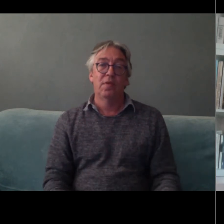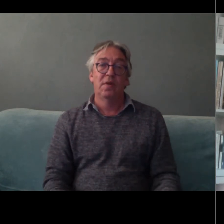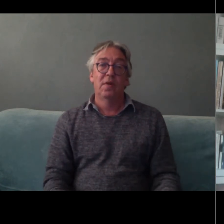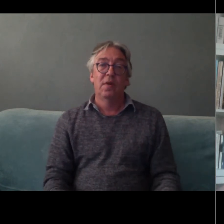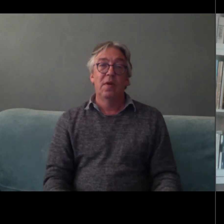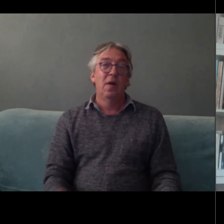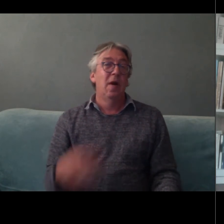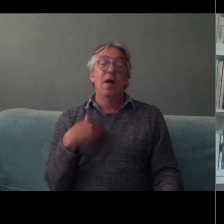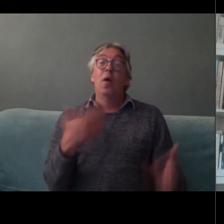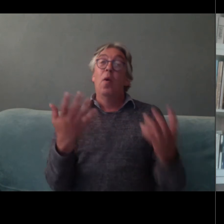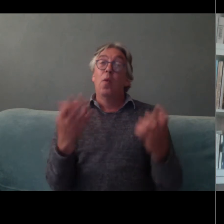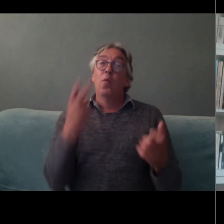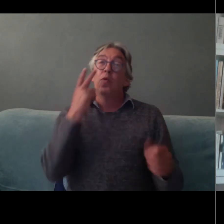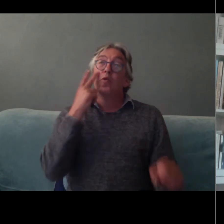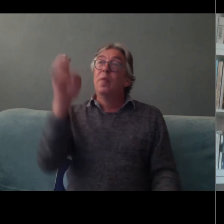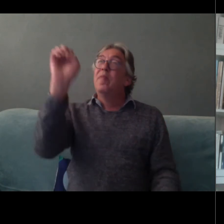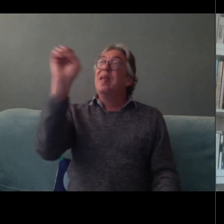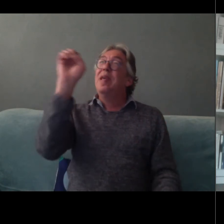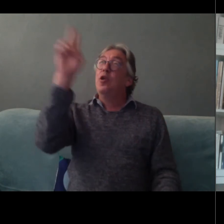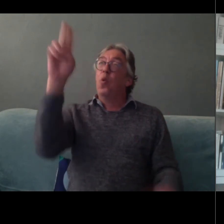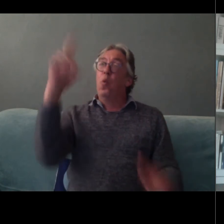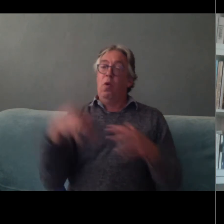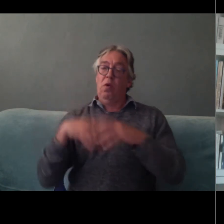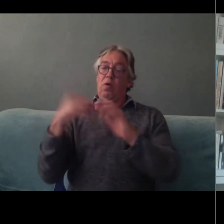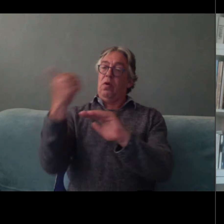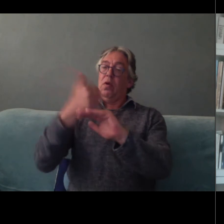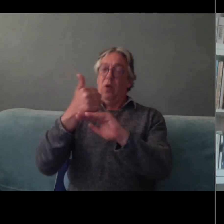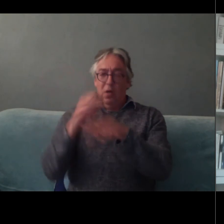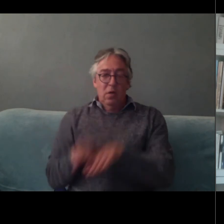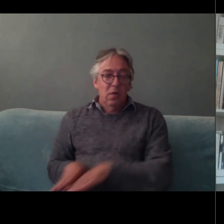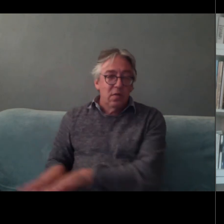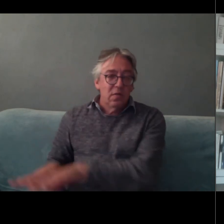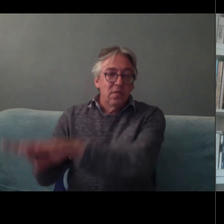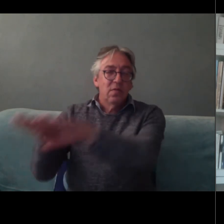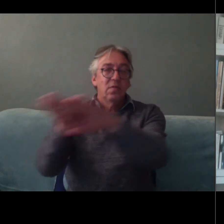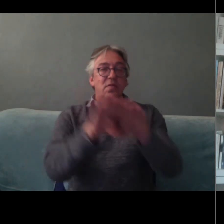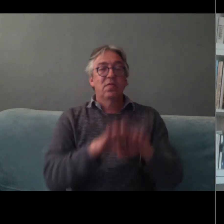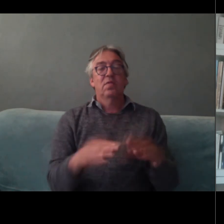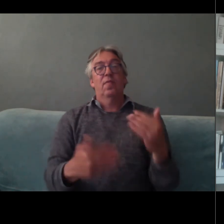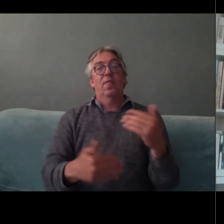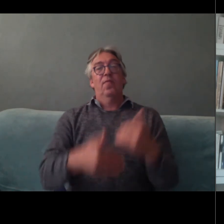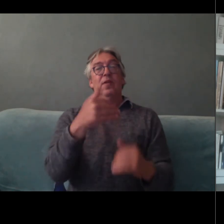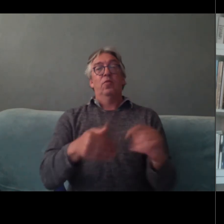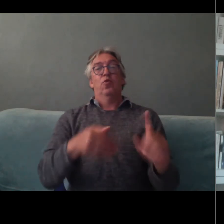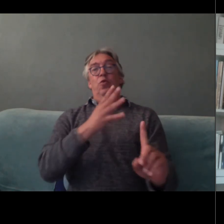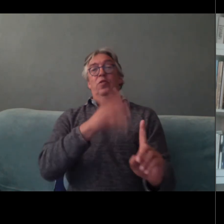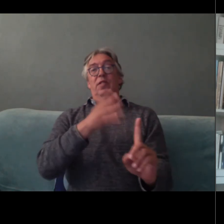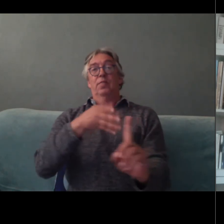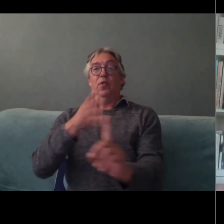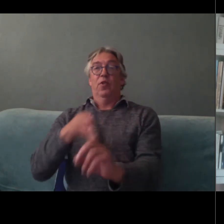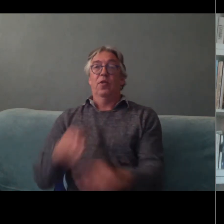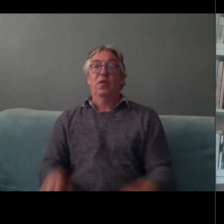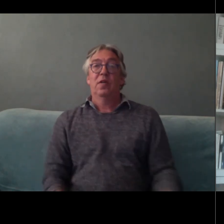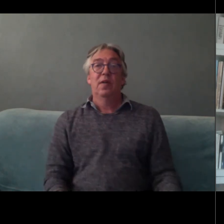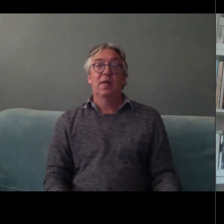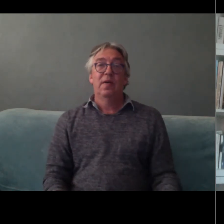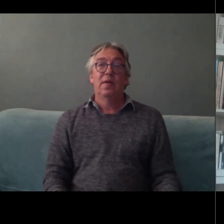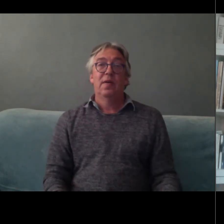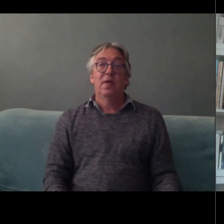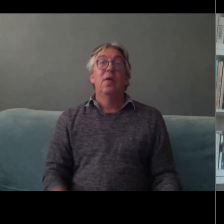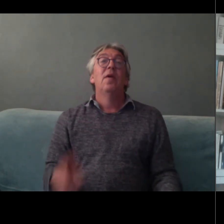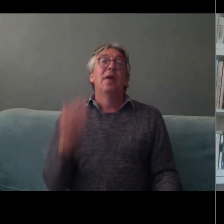about common assessment of disabilities. And okay, I know there's political will. Okay, I